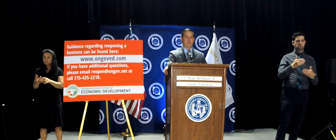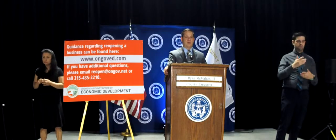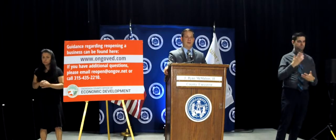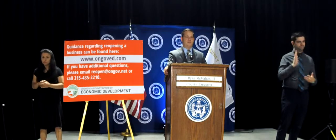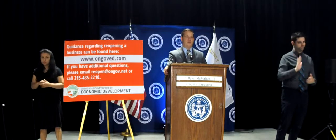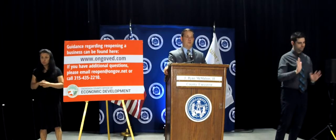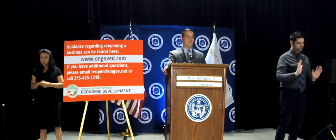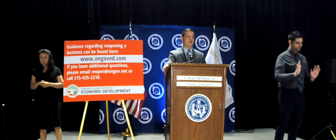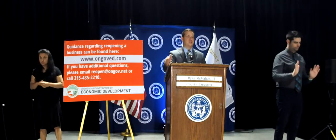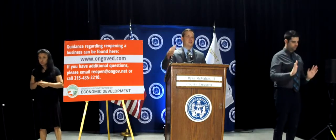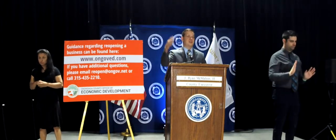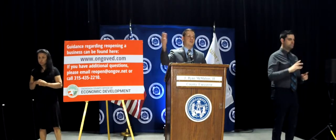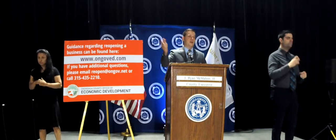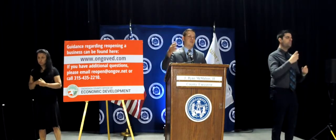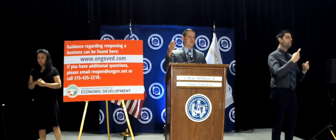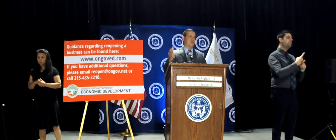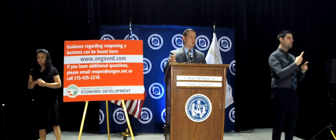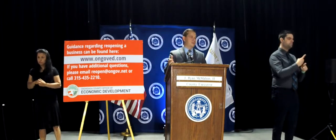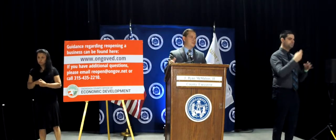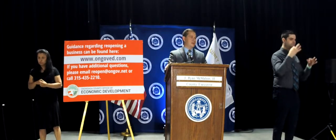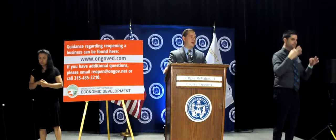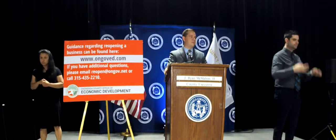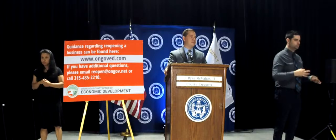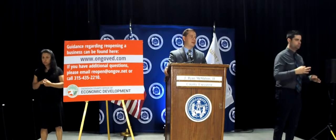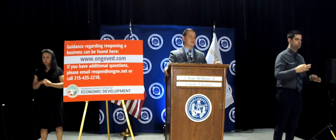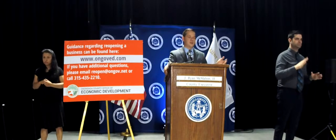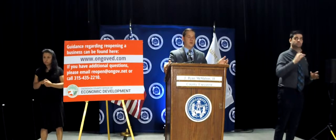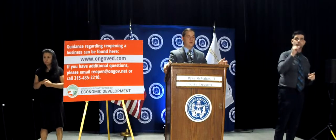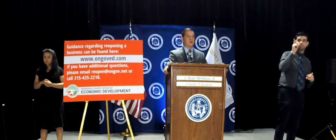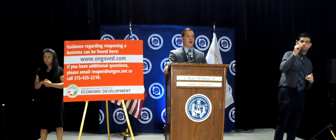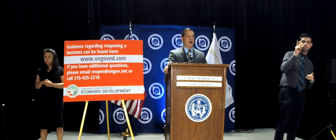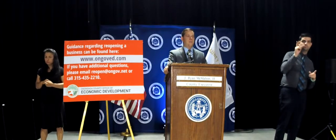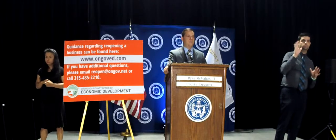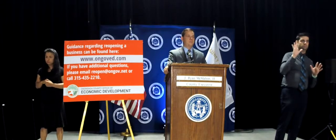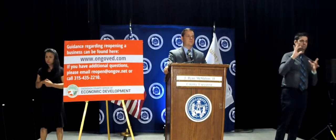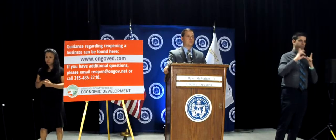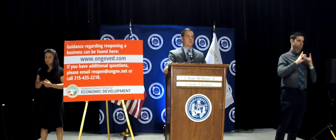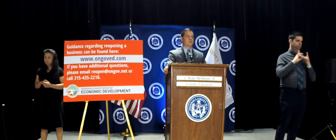ask for permission for everything when it's just common sense. So